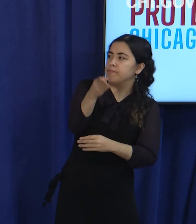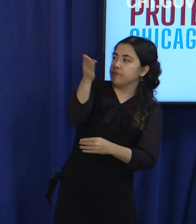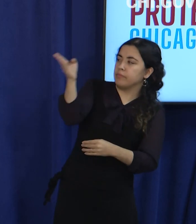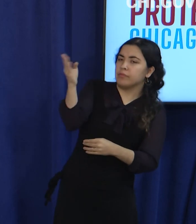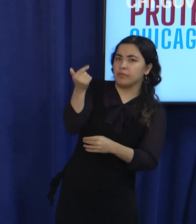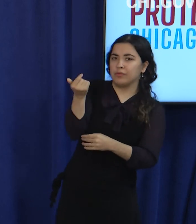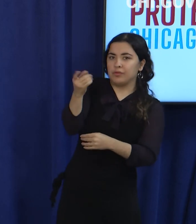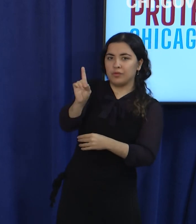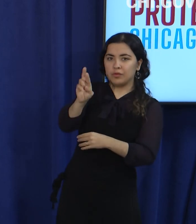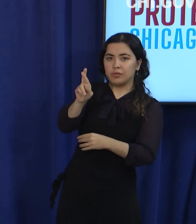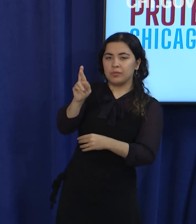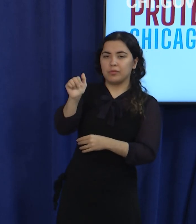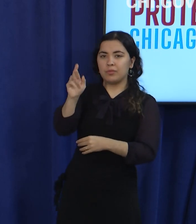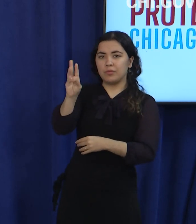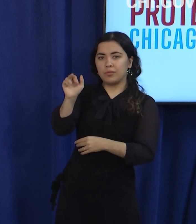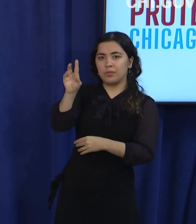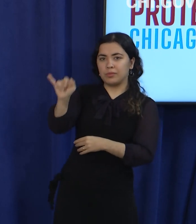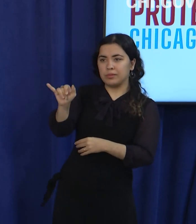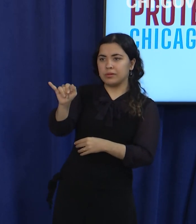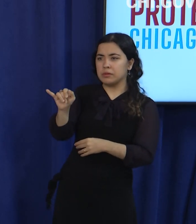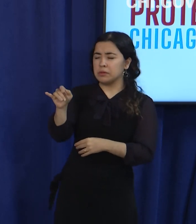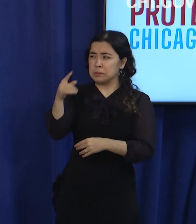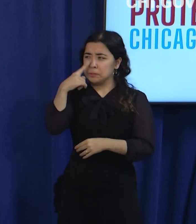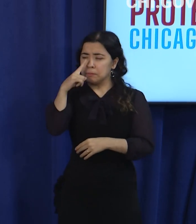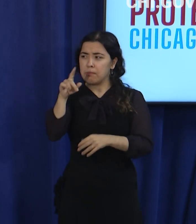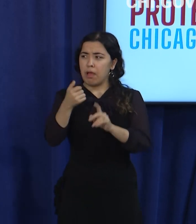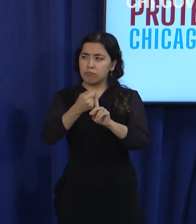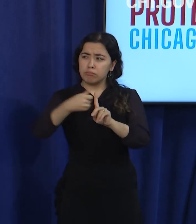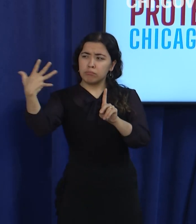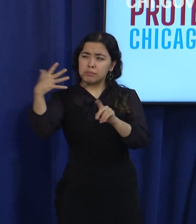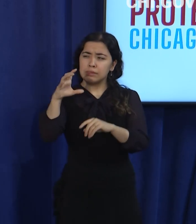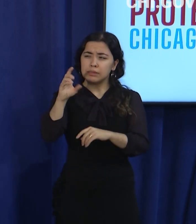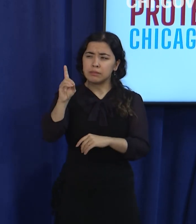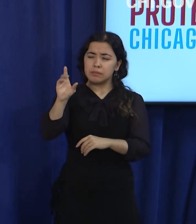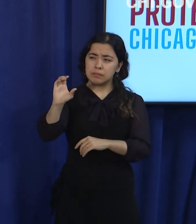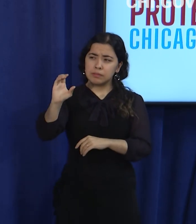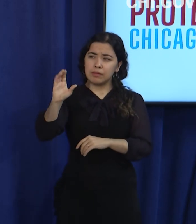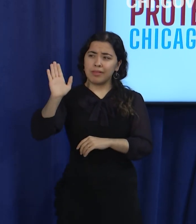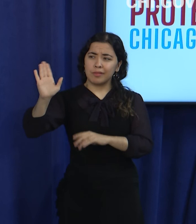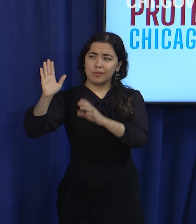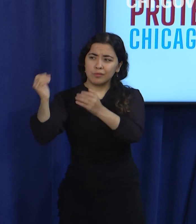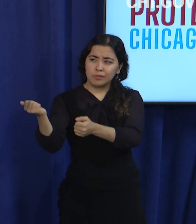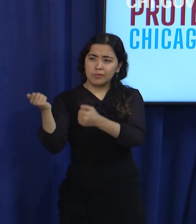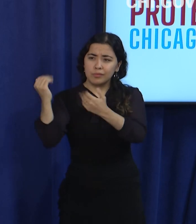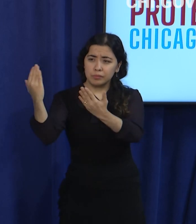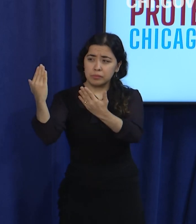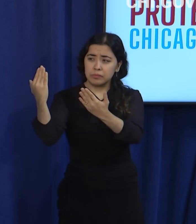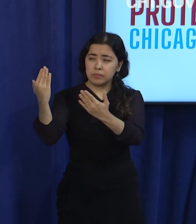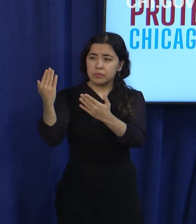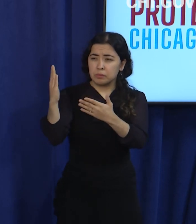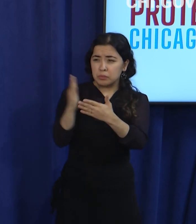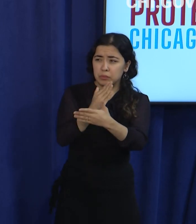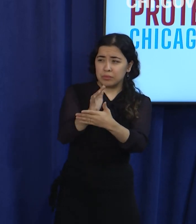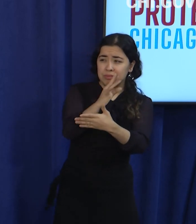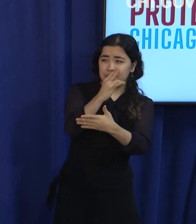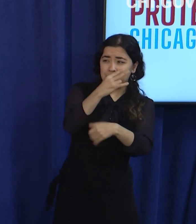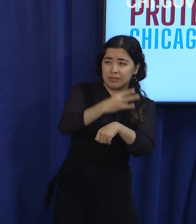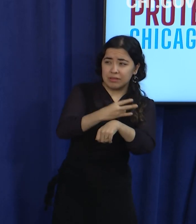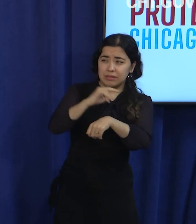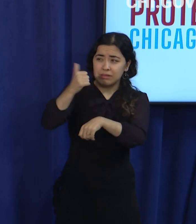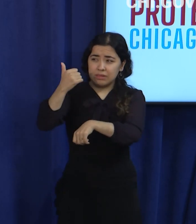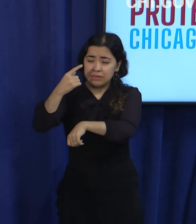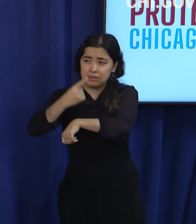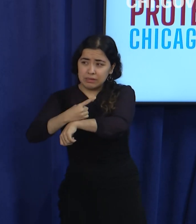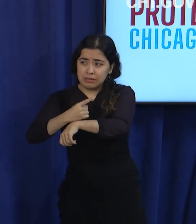14 days down to, I believe it was between 7 and 10 days, is CDPH looking to modify that?